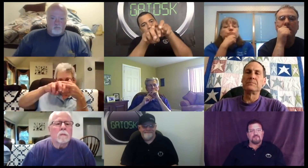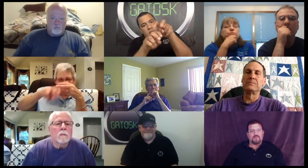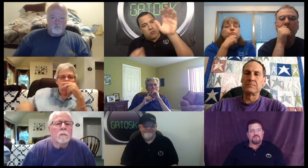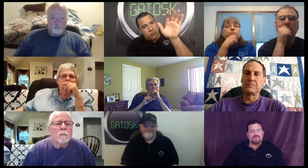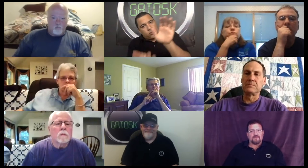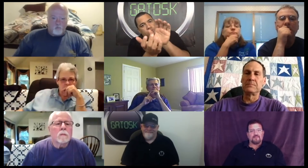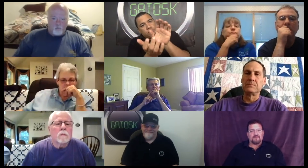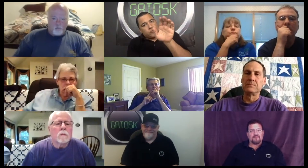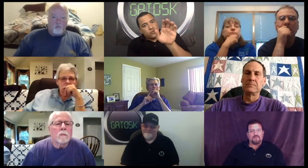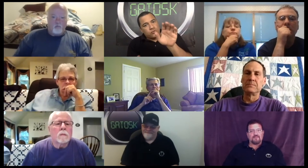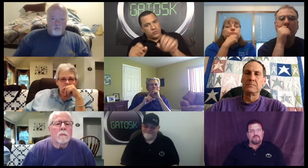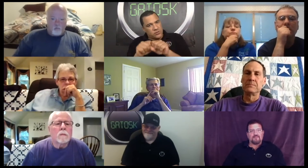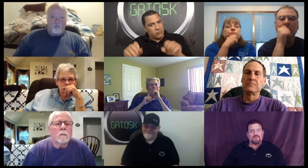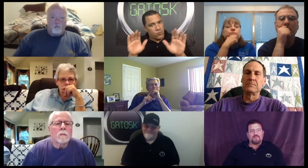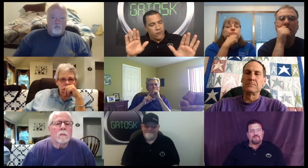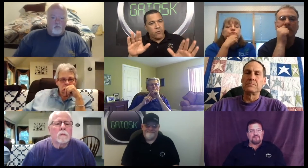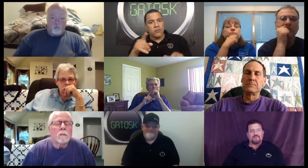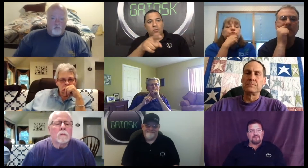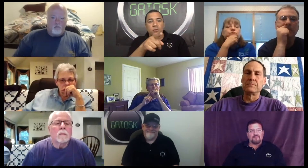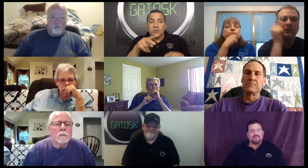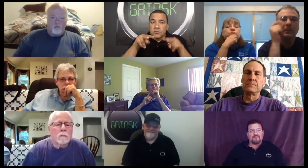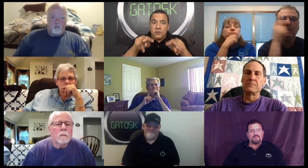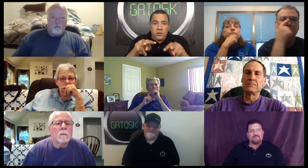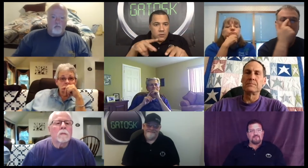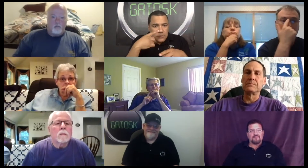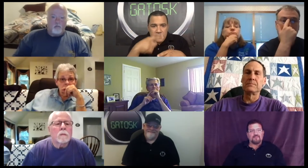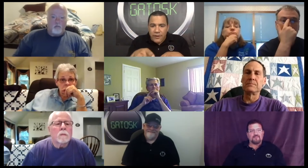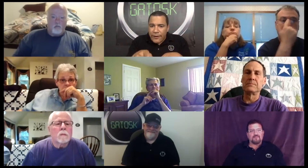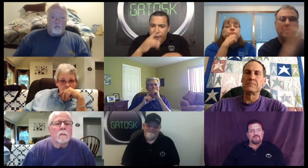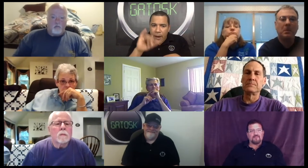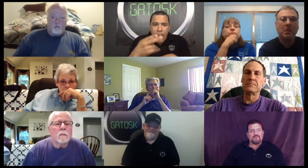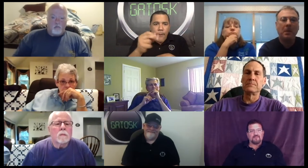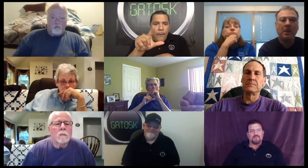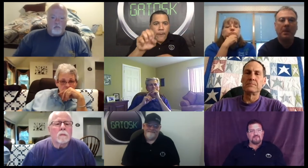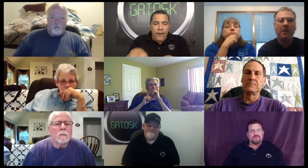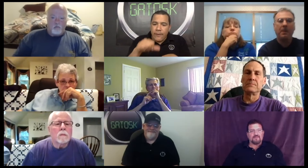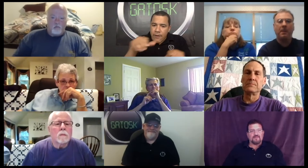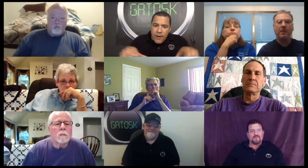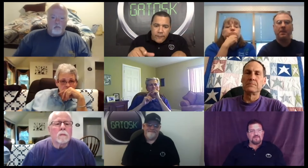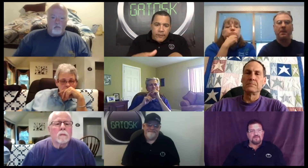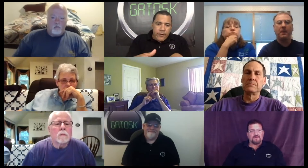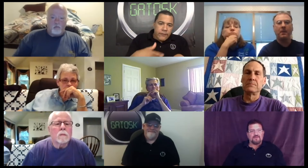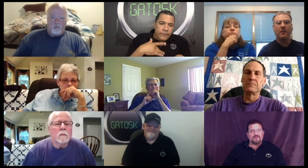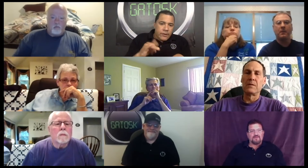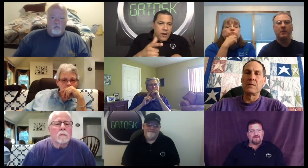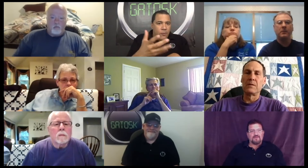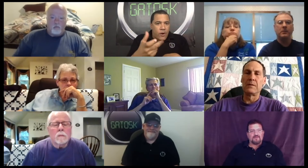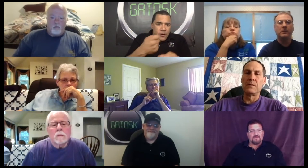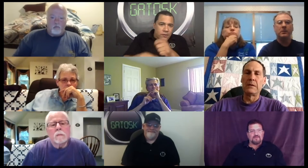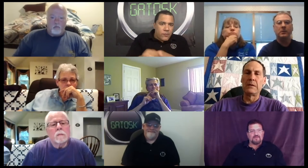up, kind of compact. It's a great system. If you see there's a hole and they're not really active and you